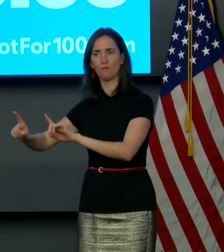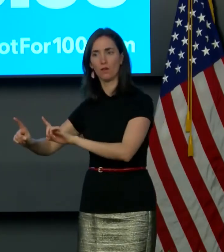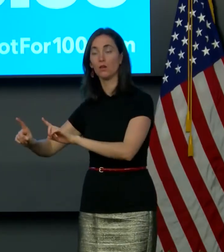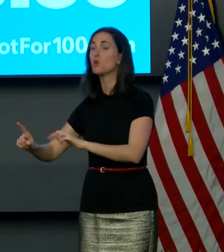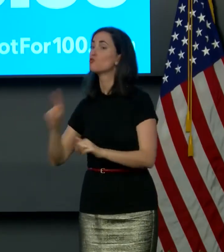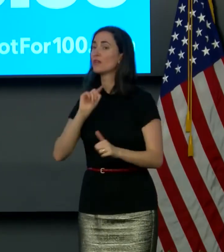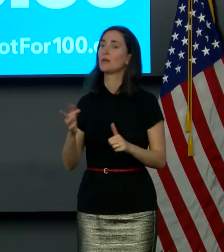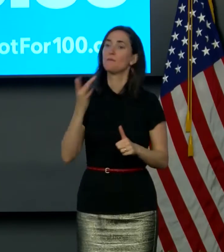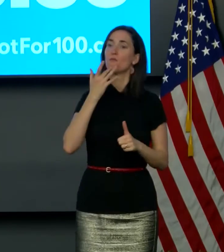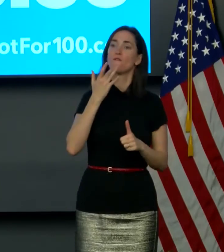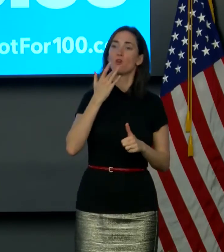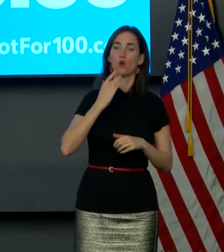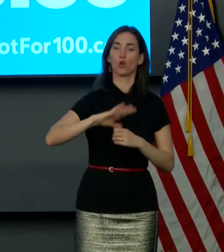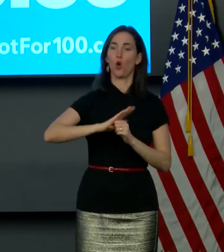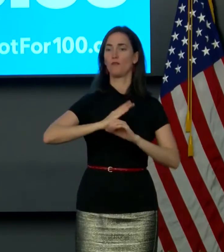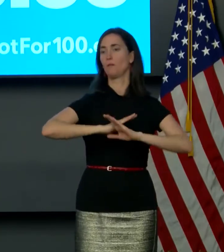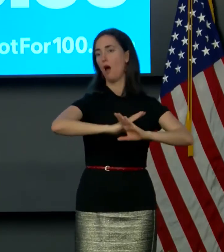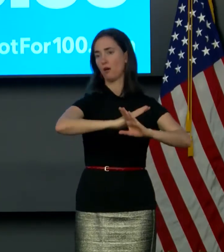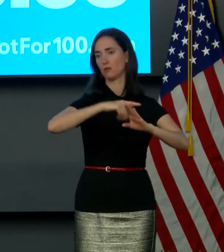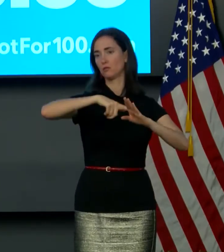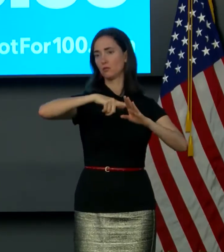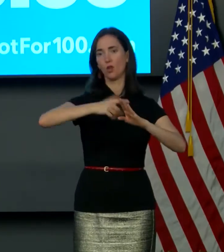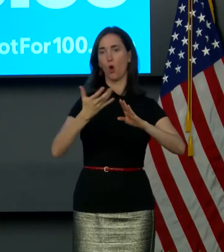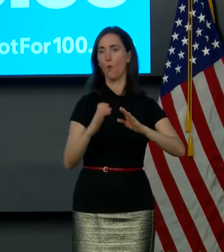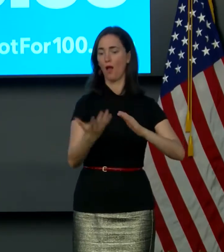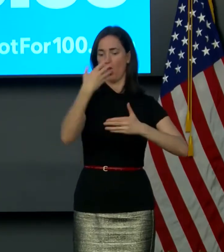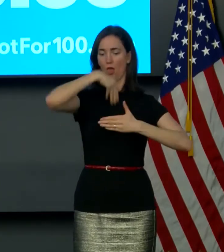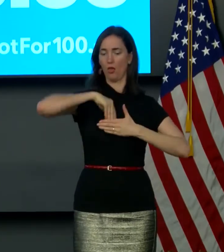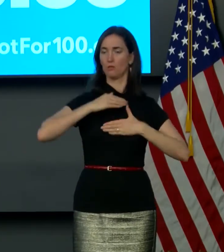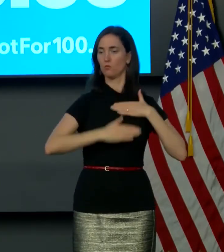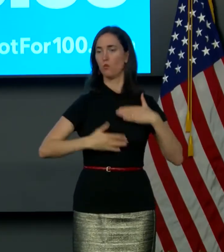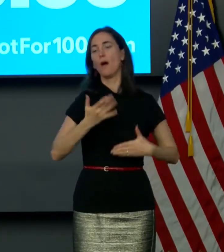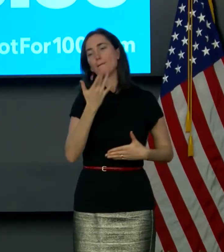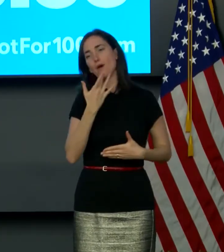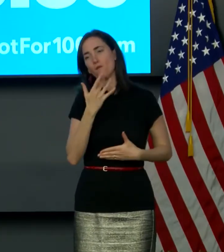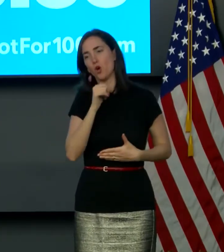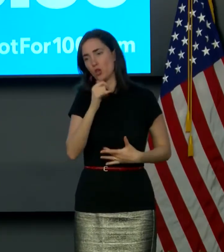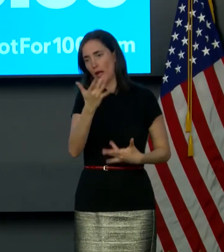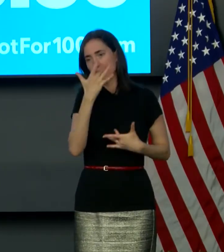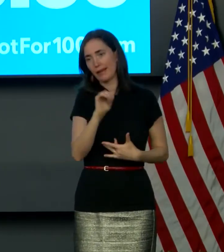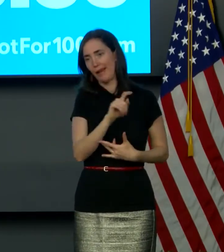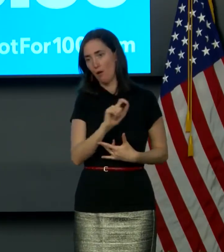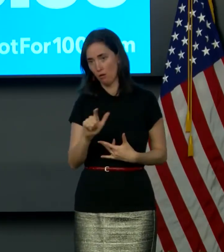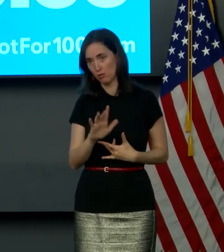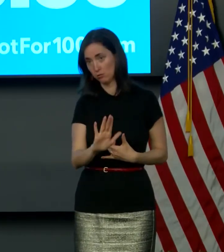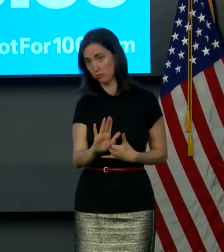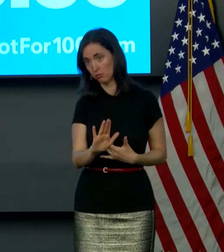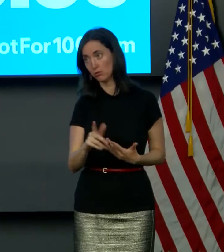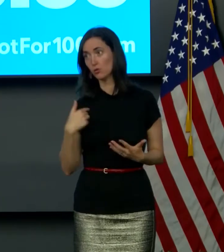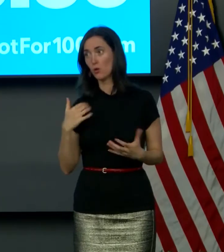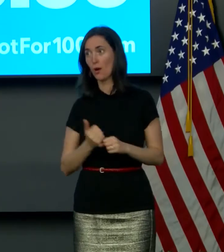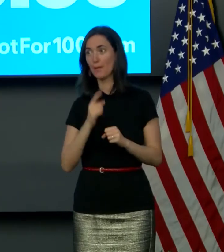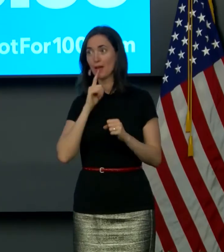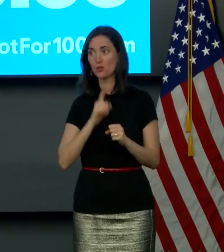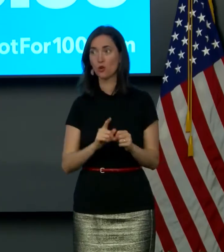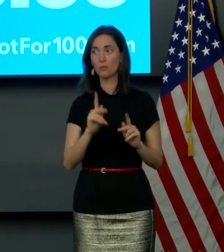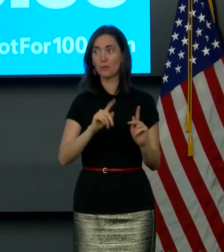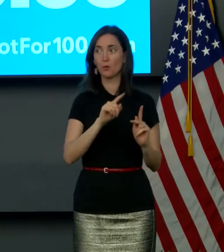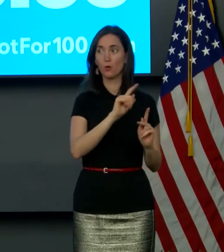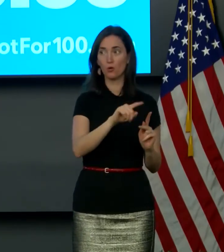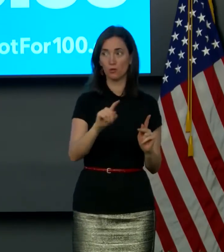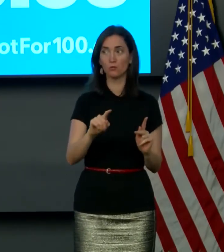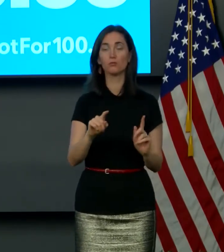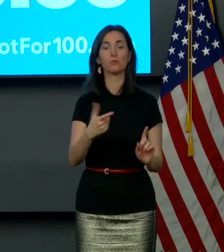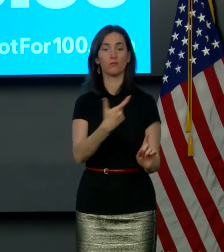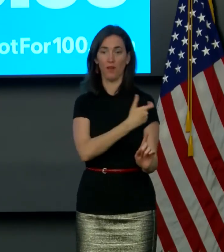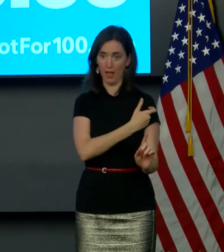first instance, if at all possible. That is certainly the preferred thing. We need to make sure that people are being vaccinated.